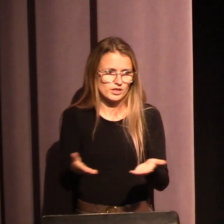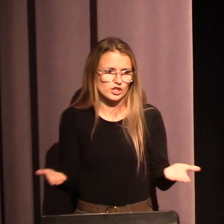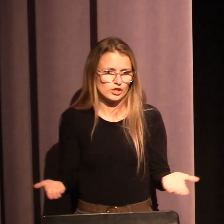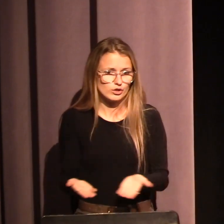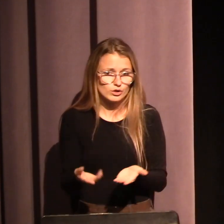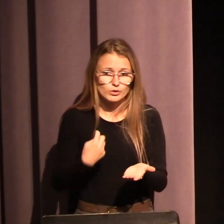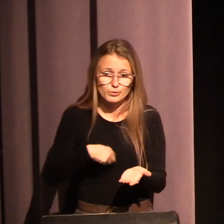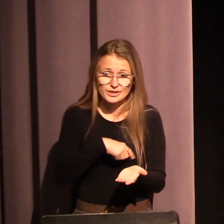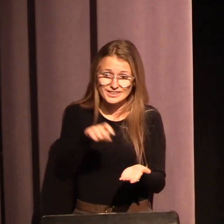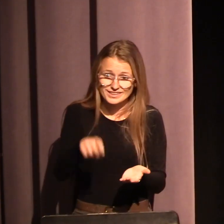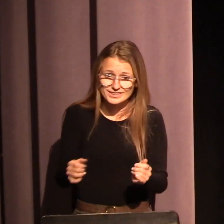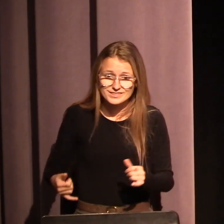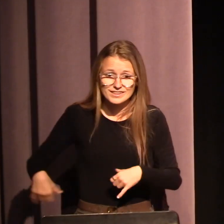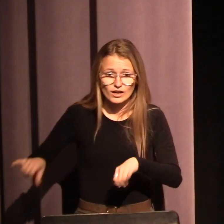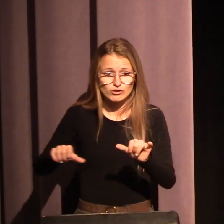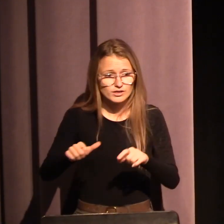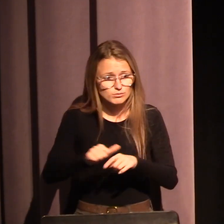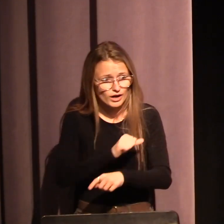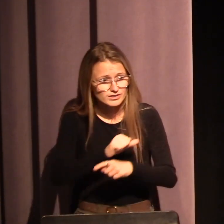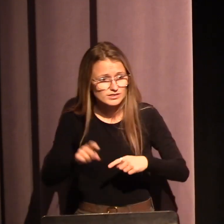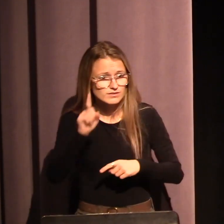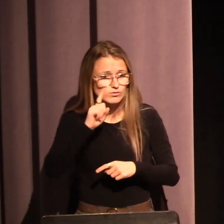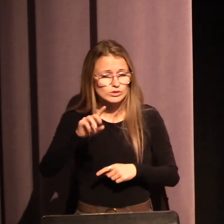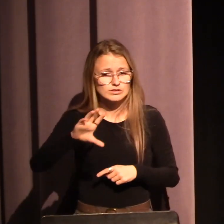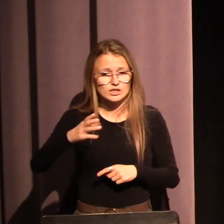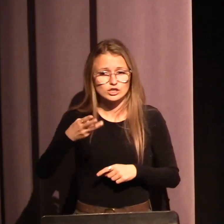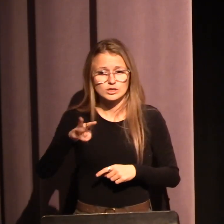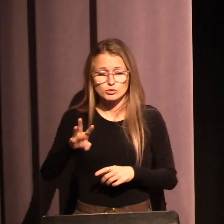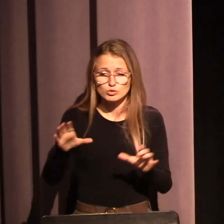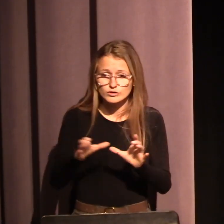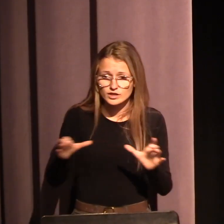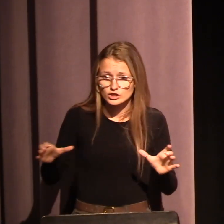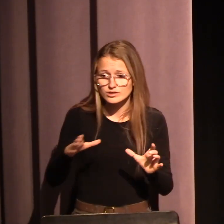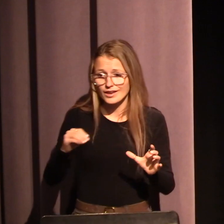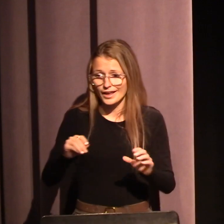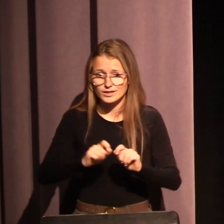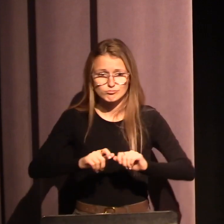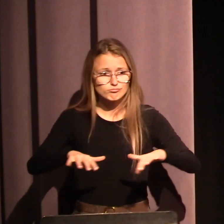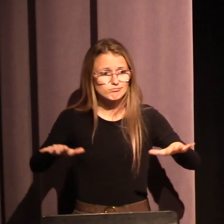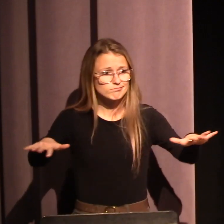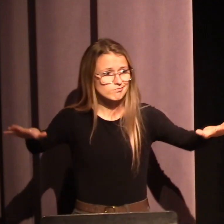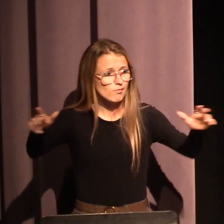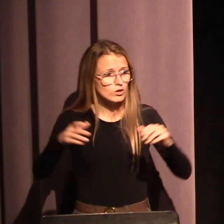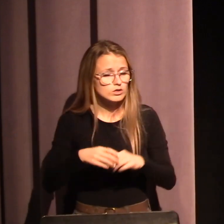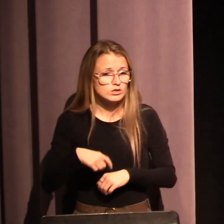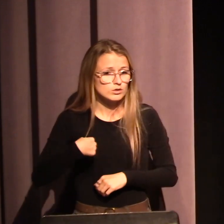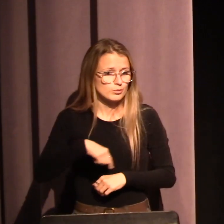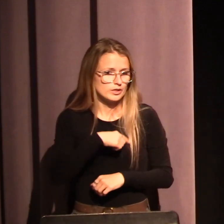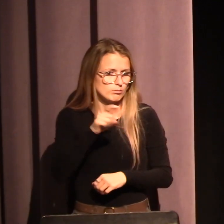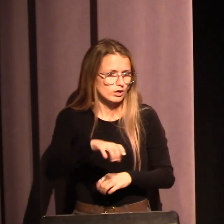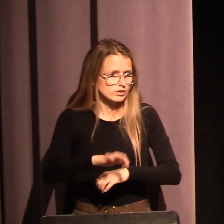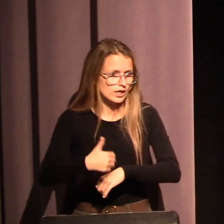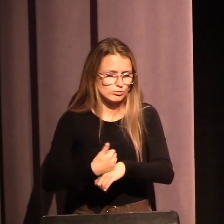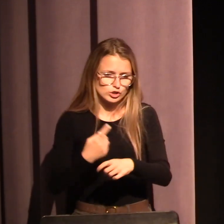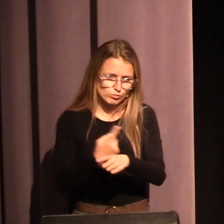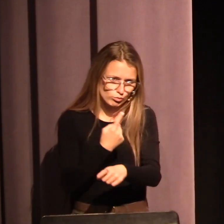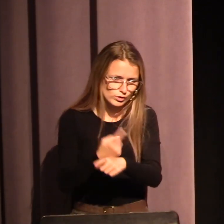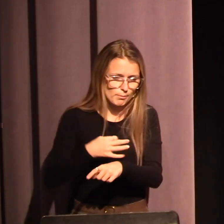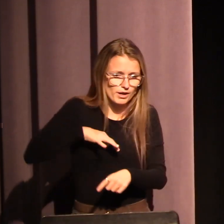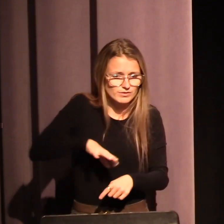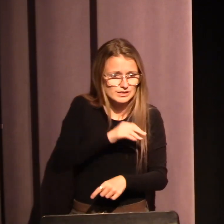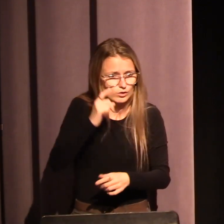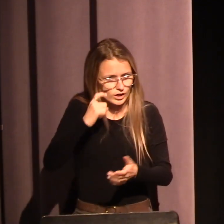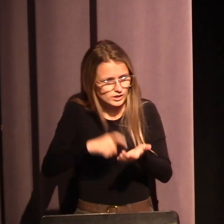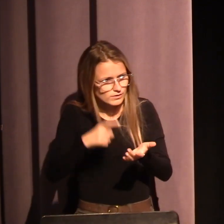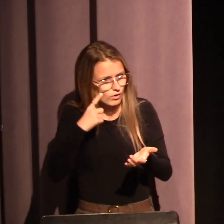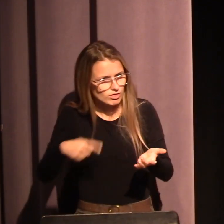need standardized practices for CHW certification and deployment to establish appropriate benefits and recognition for